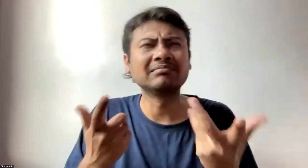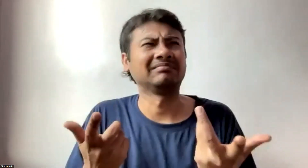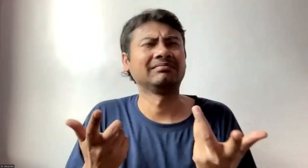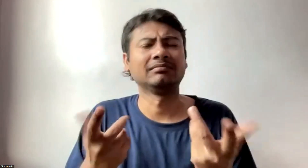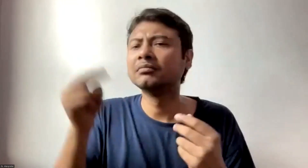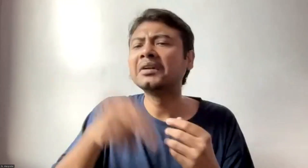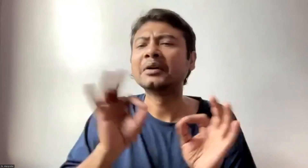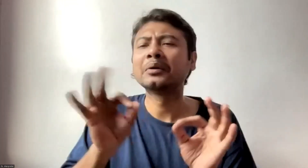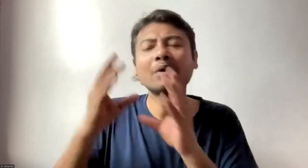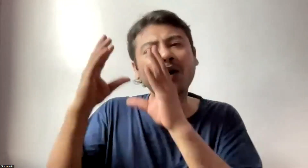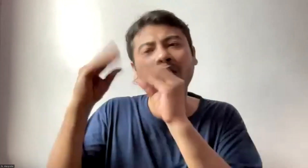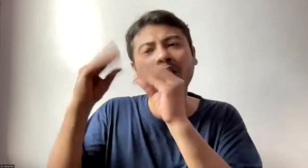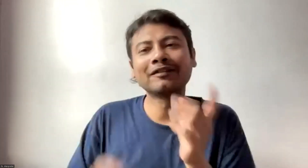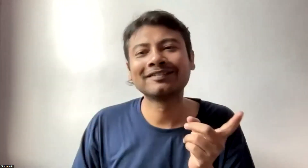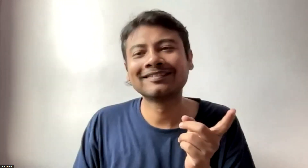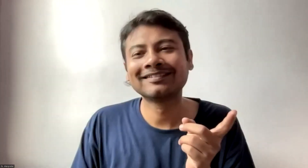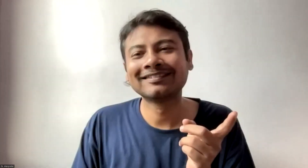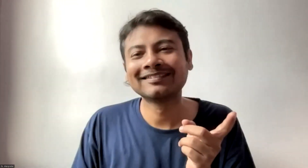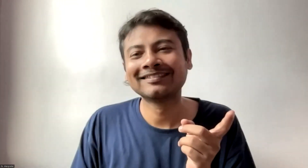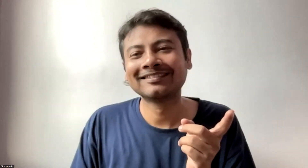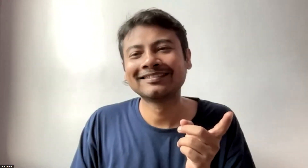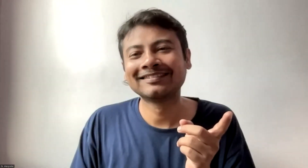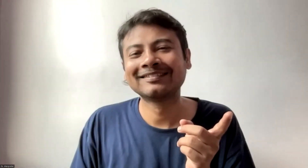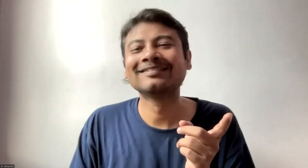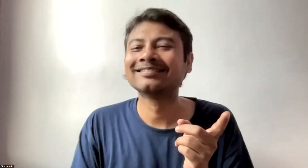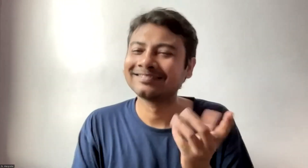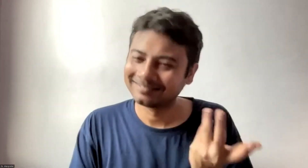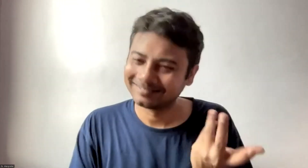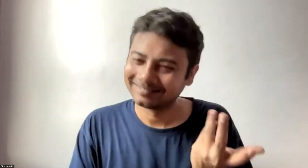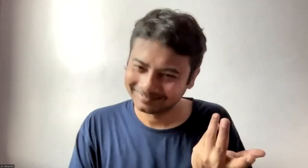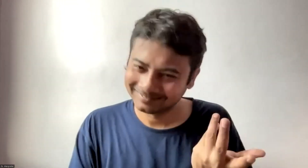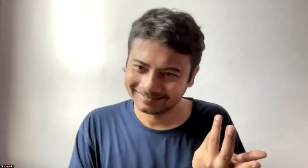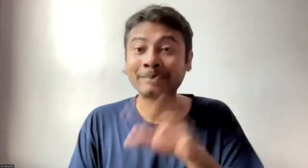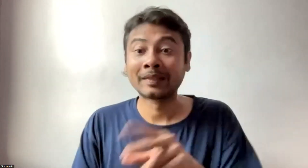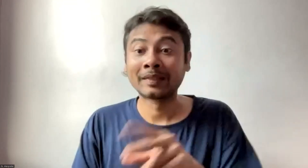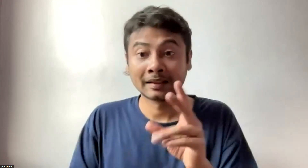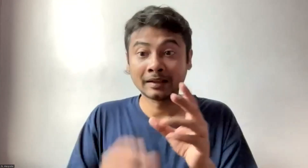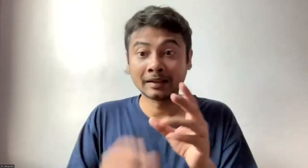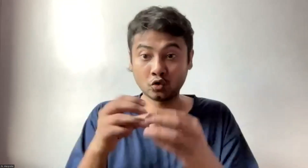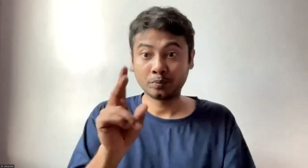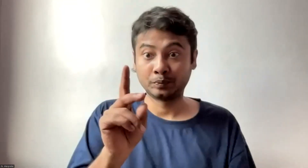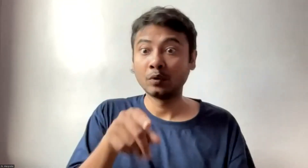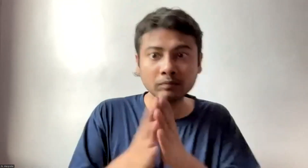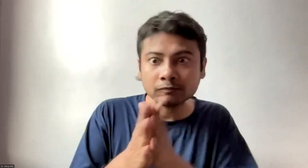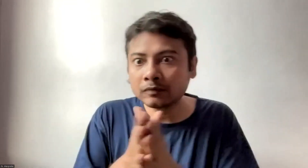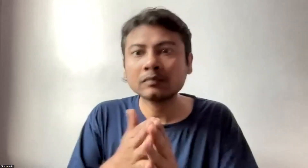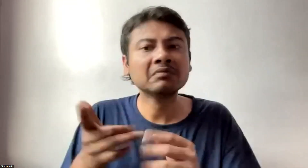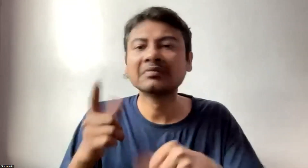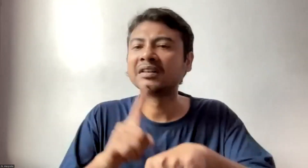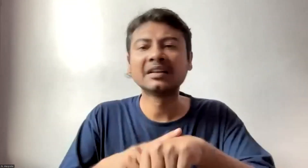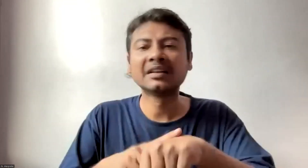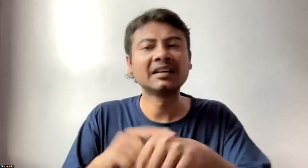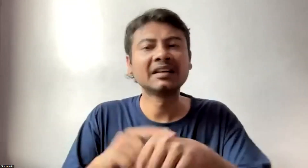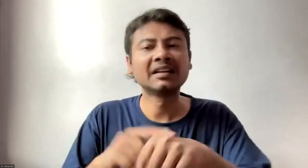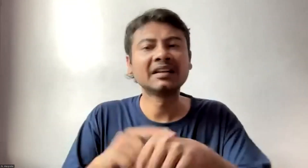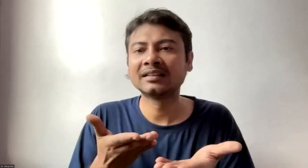The second category is very busy. They have no time. You ask a person who's working 9 to